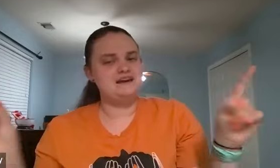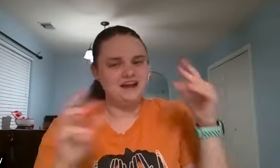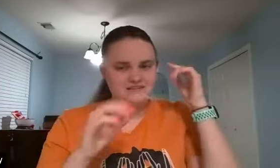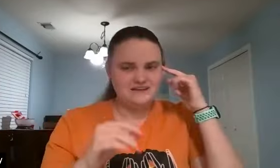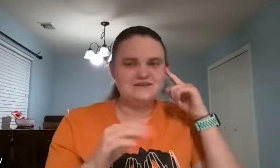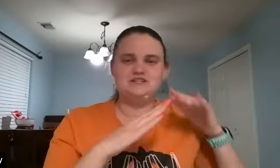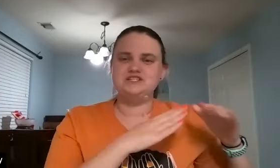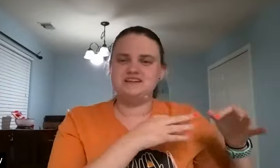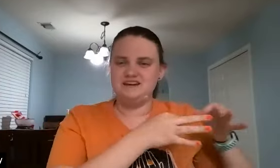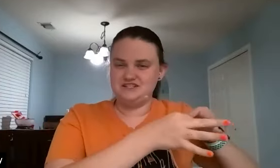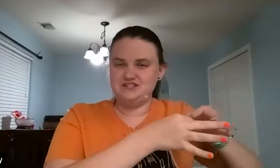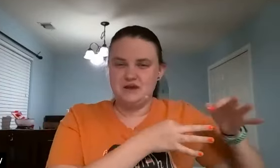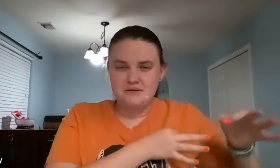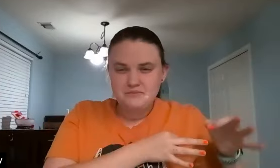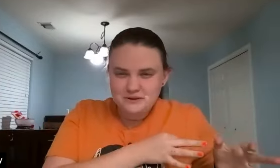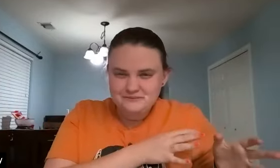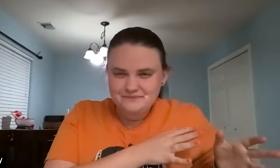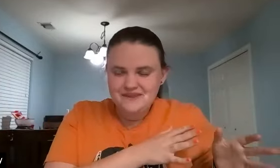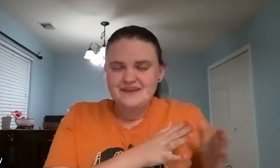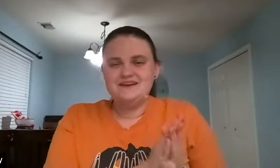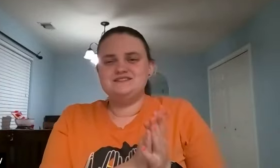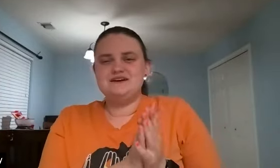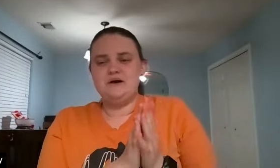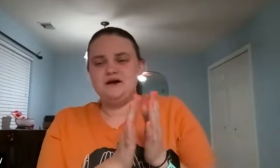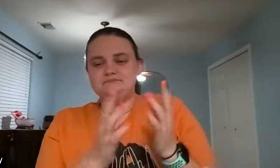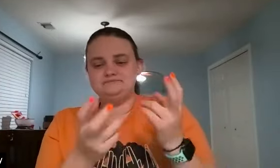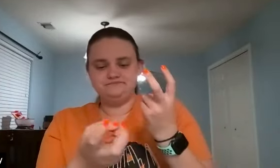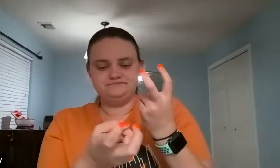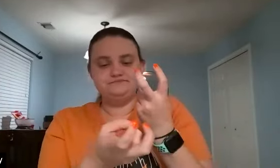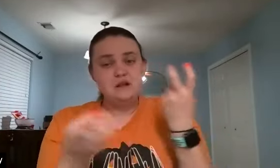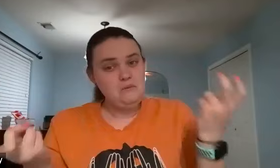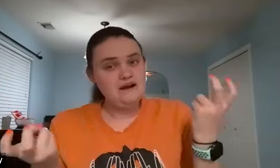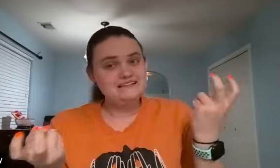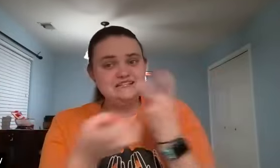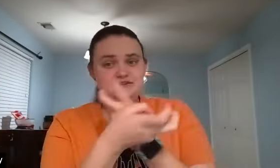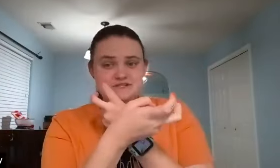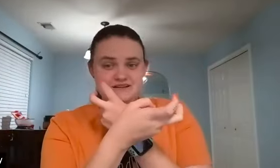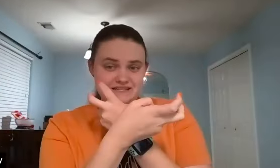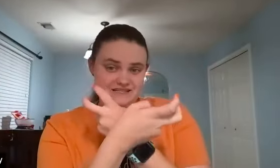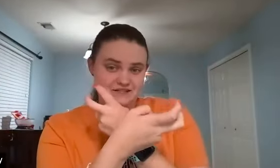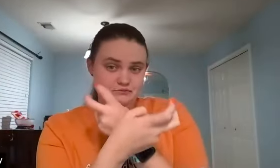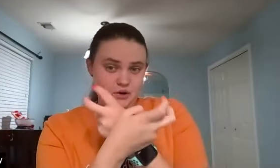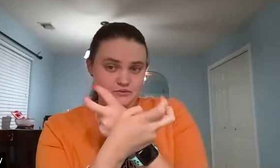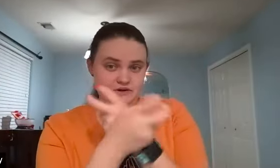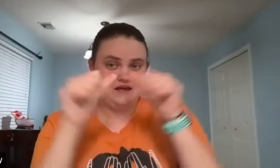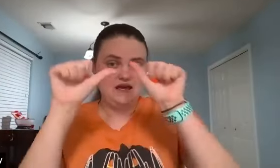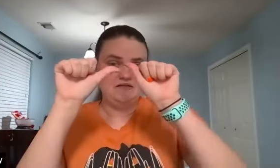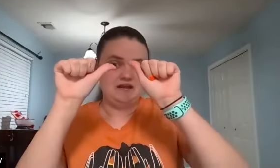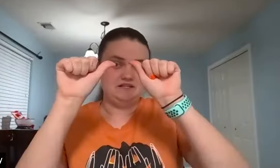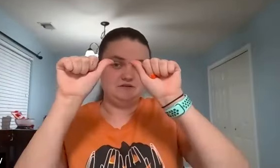kind of think of something just to kind of describe more. So what I tend to do for skeleton is I do bone, and then I do with